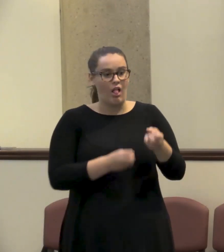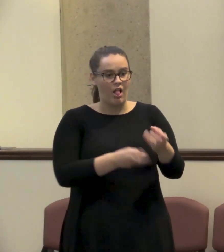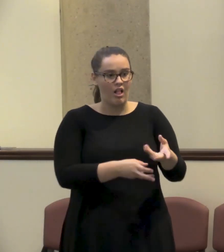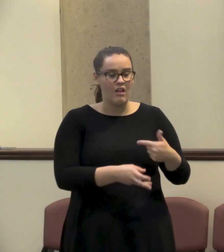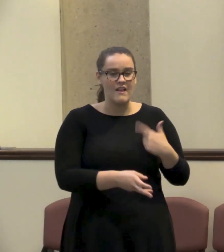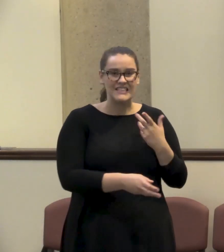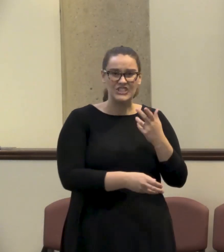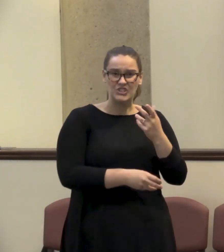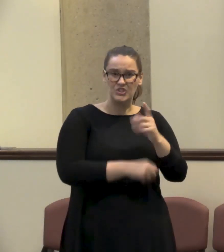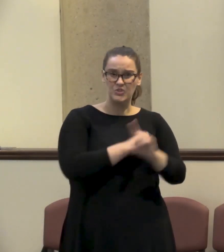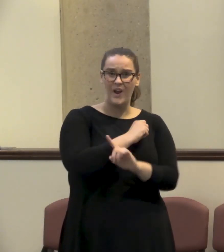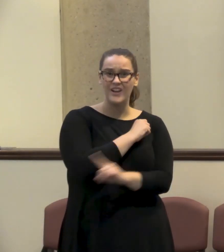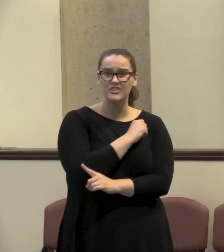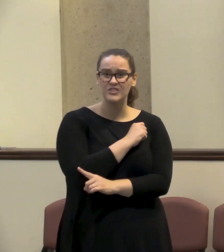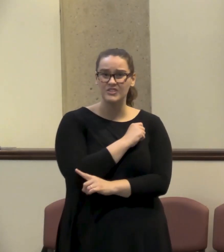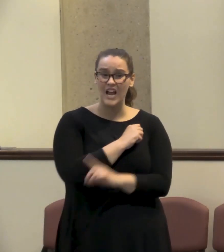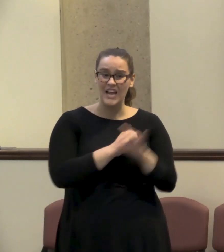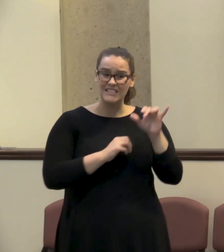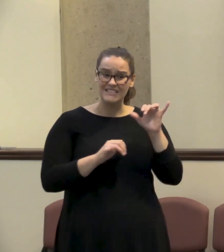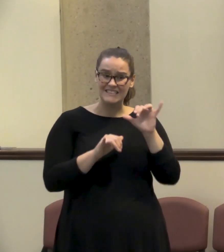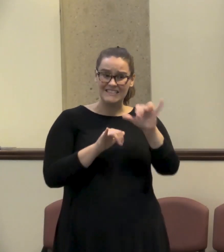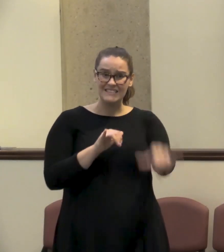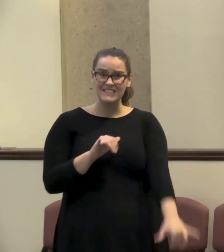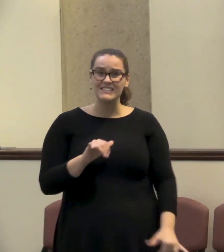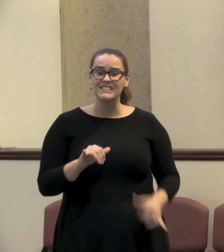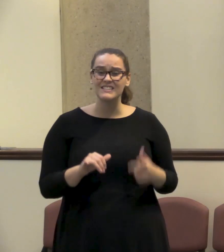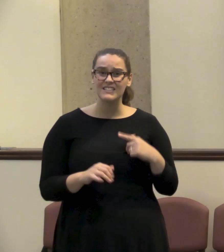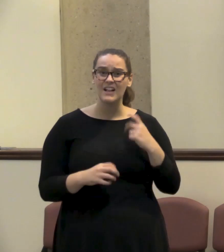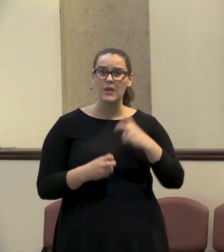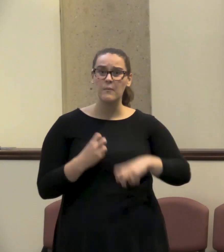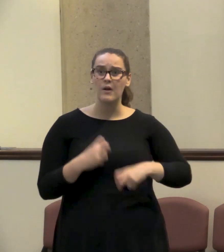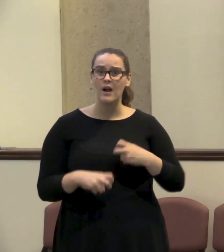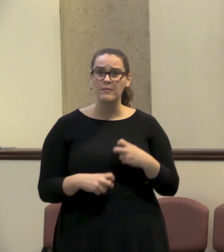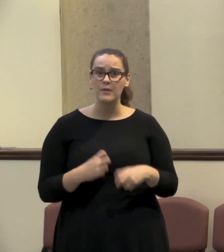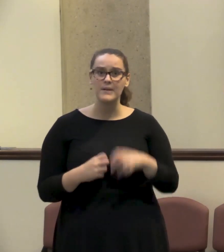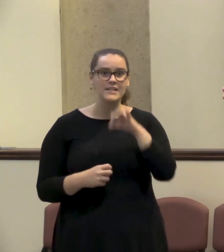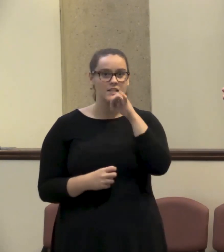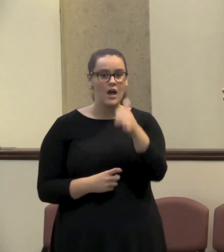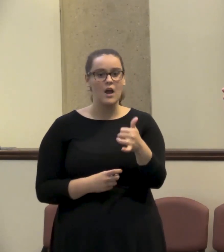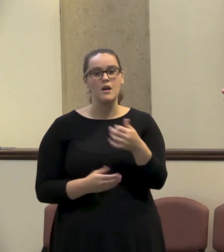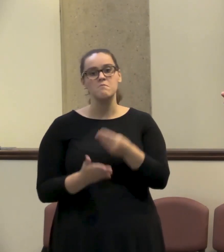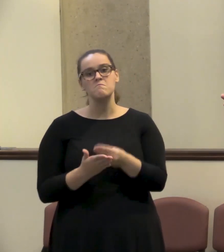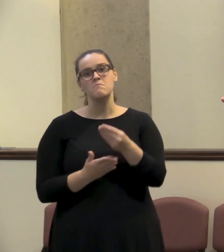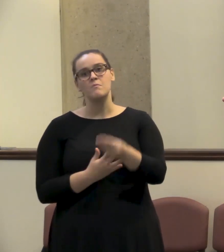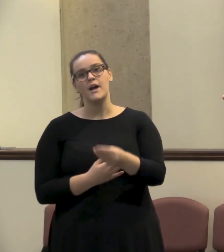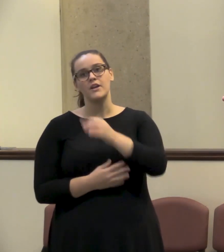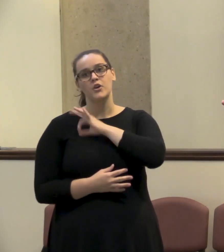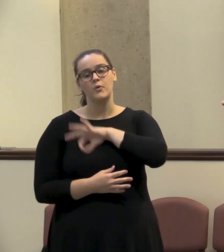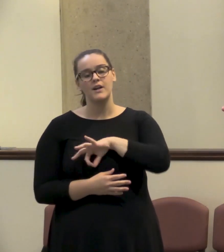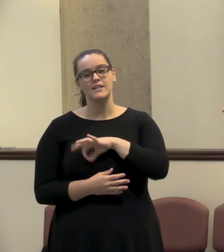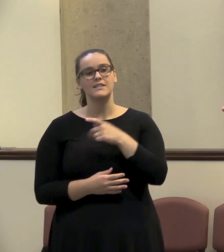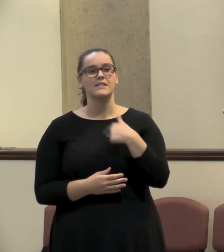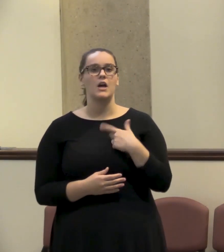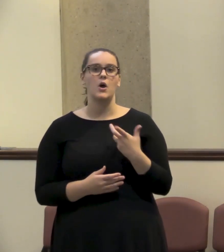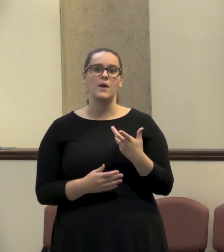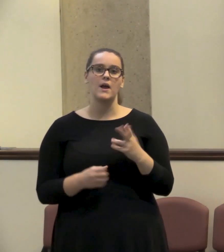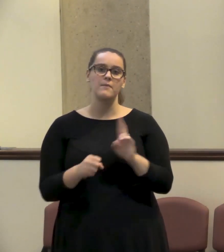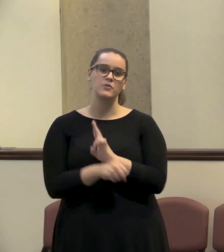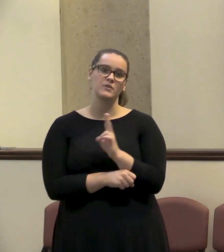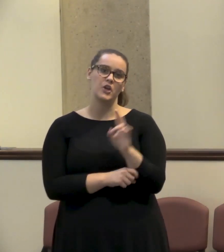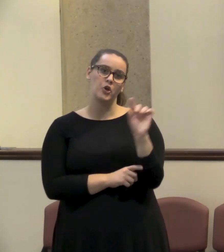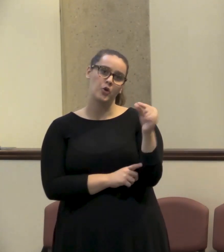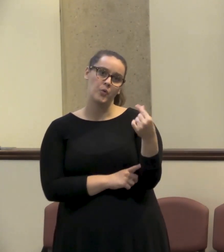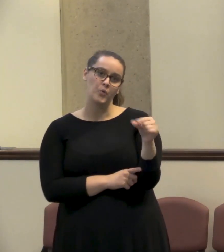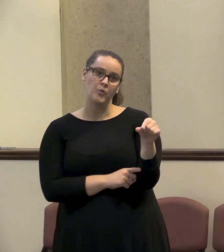with, it's a problem. And the real solution isn't buying credits and saying, I'm getting all this green energy for someplace else. The